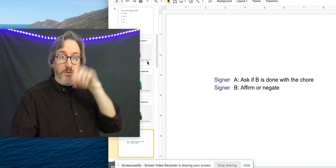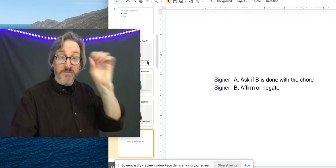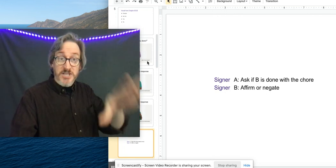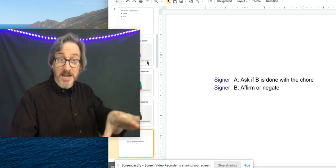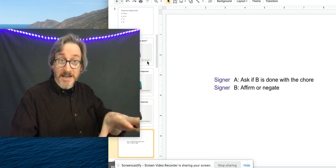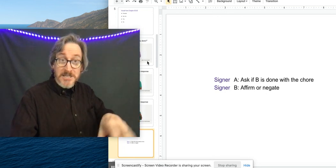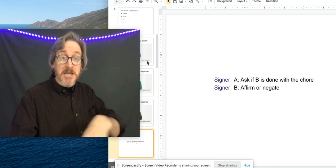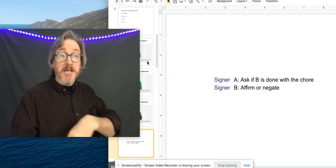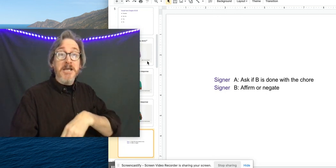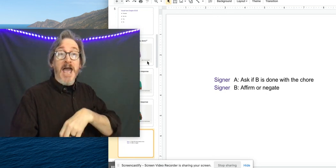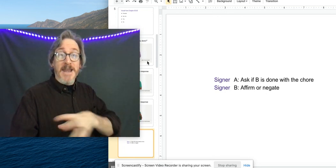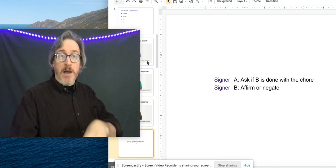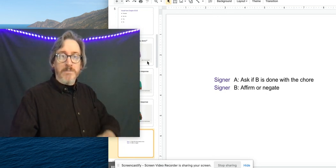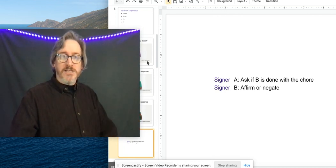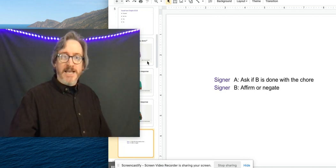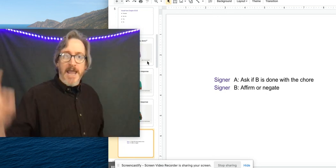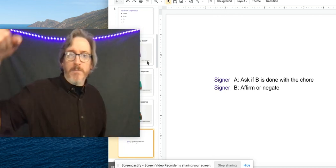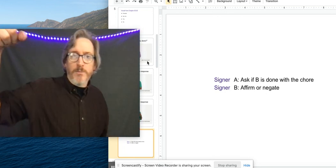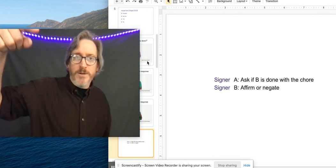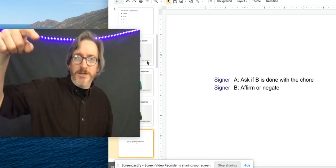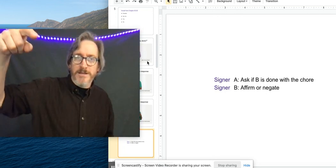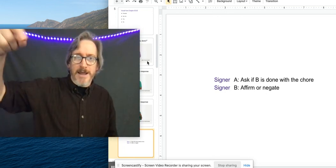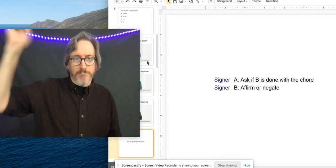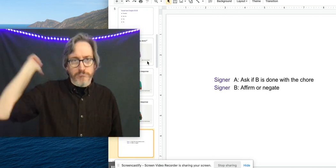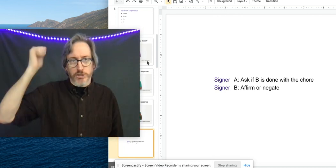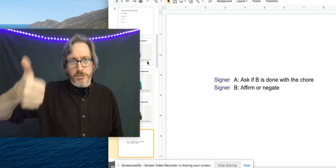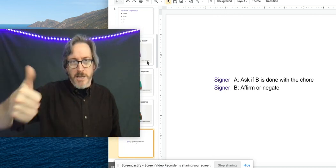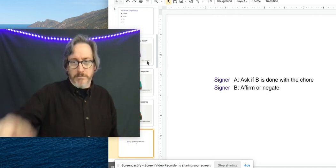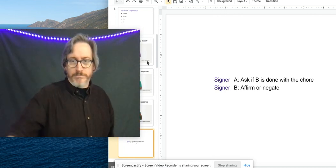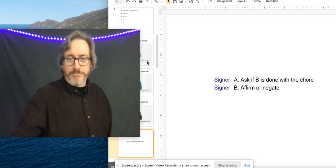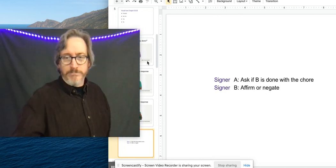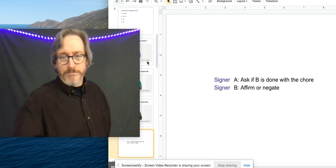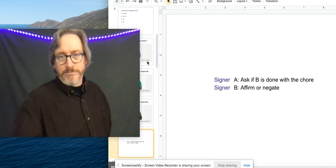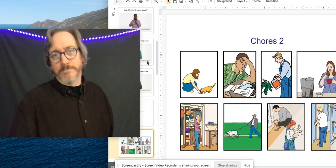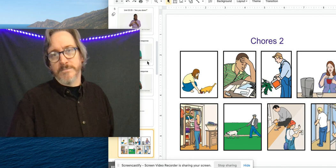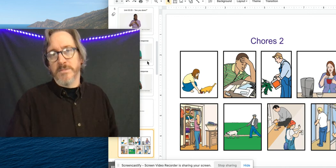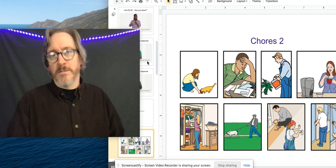it, you've done it, and now I'm just saying, hey, remember when you did that? Good job.